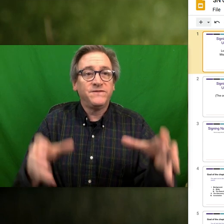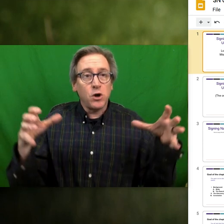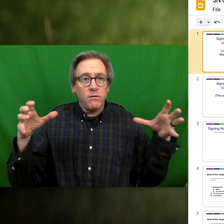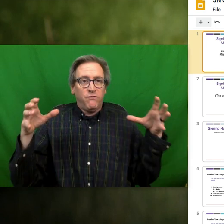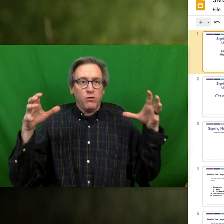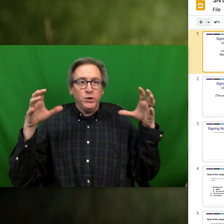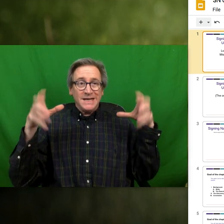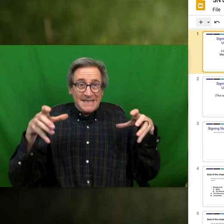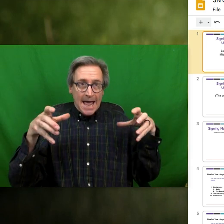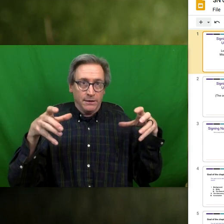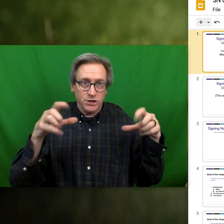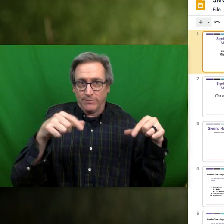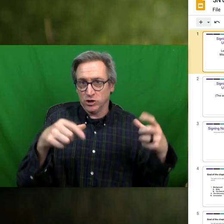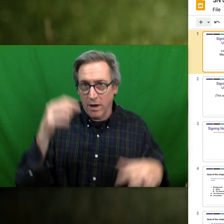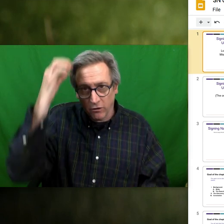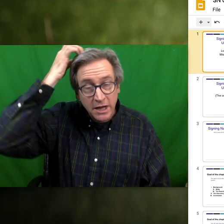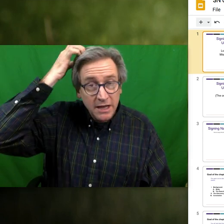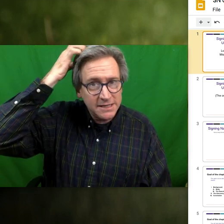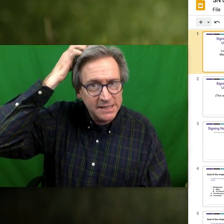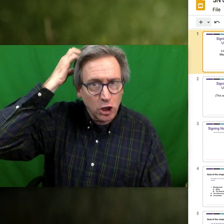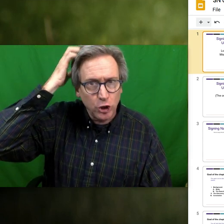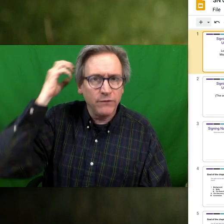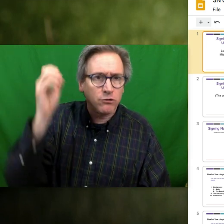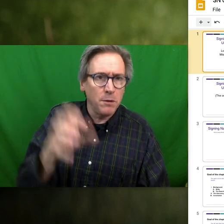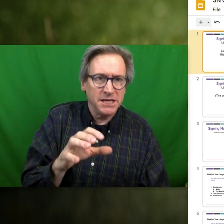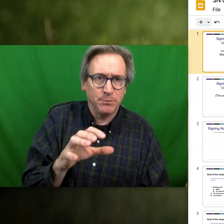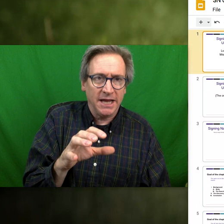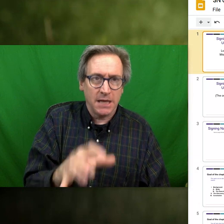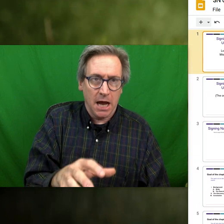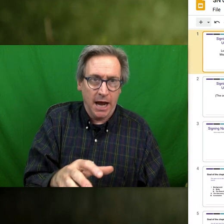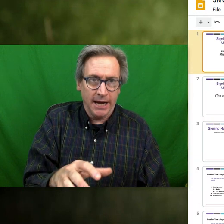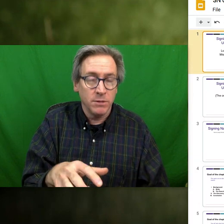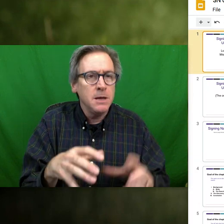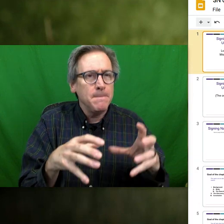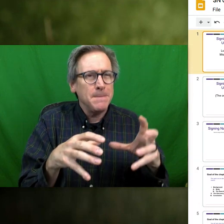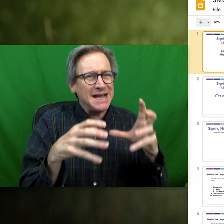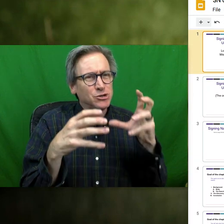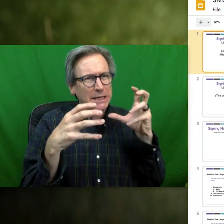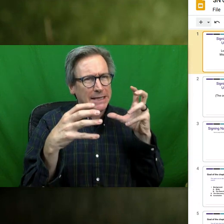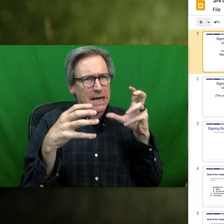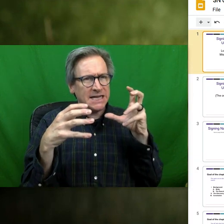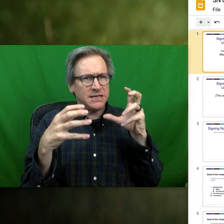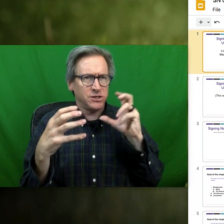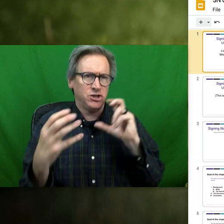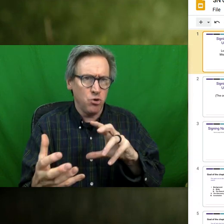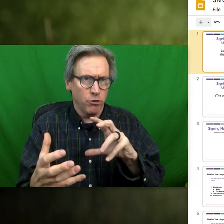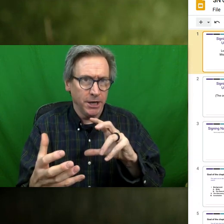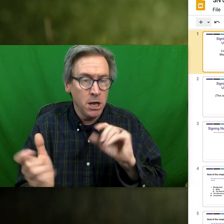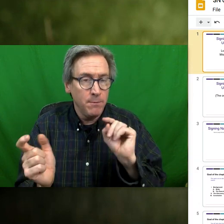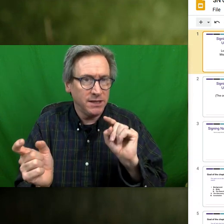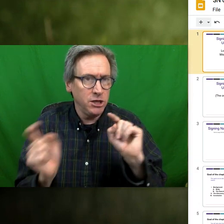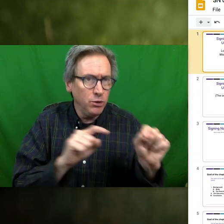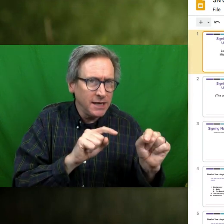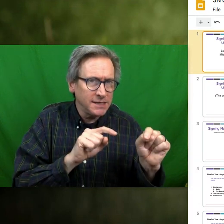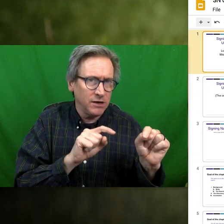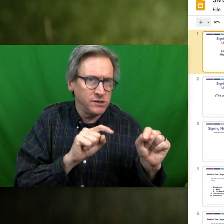Okay, so for Unit 10, Chapter 12, this is looking for a misplaced item. That's really the content of the story,